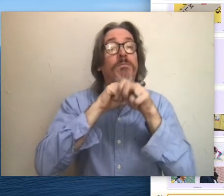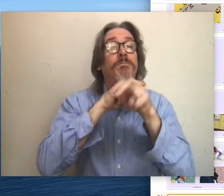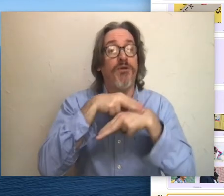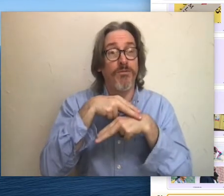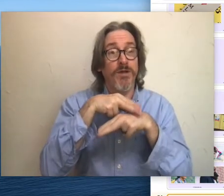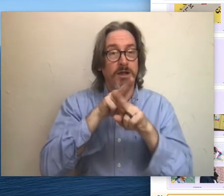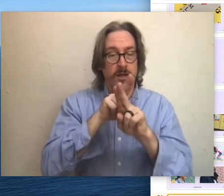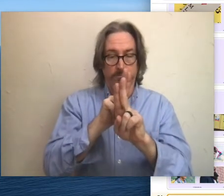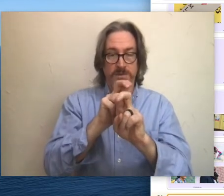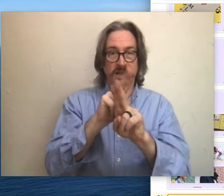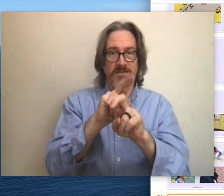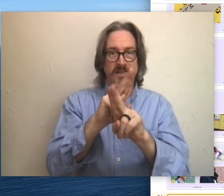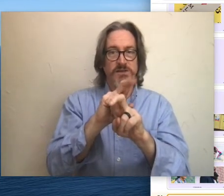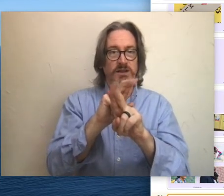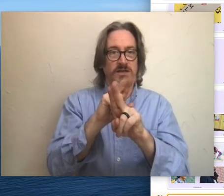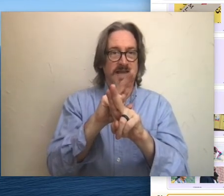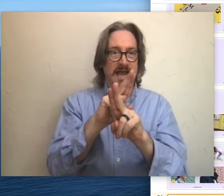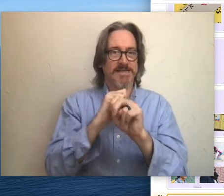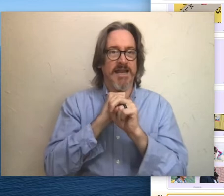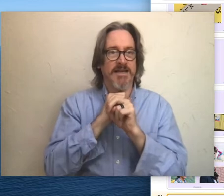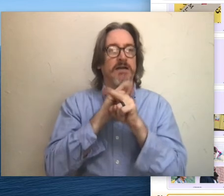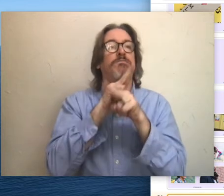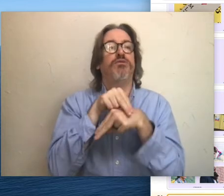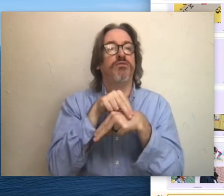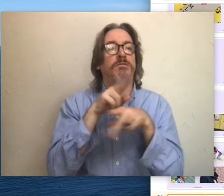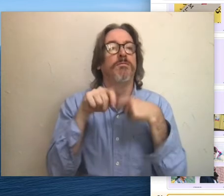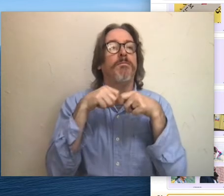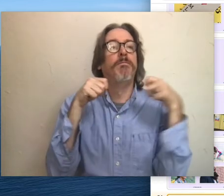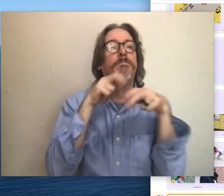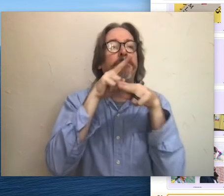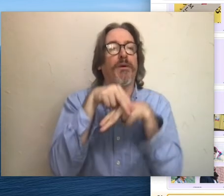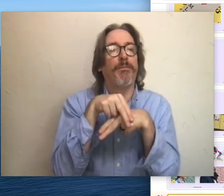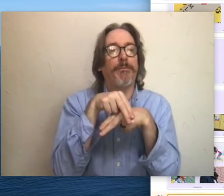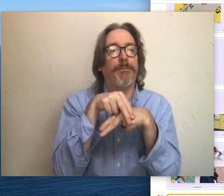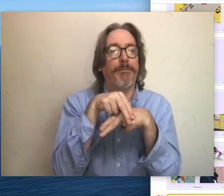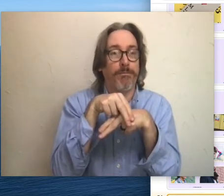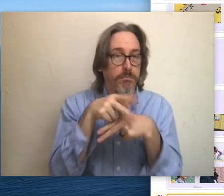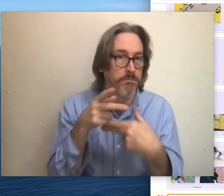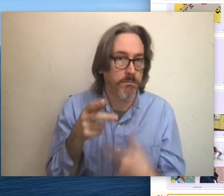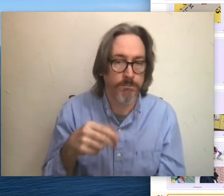or pum. These are the little ties that hang down.